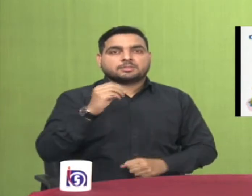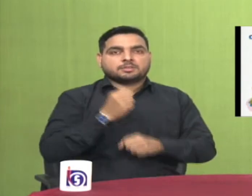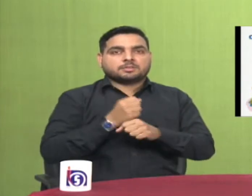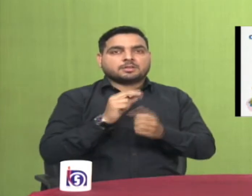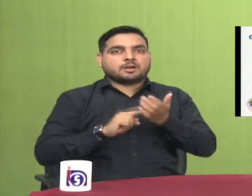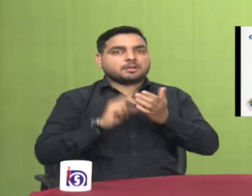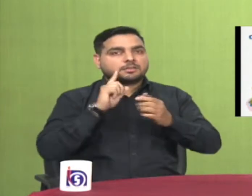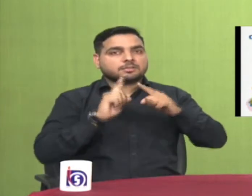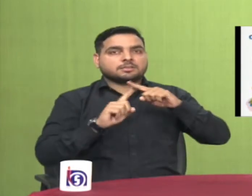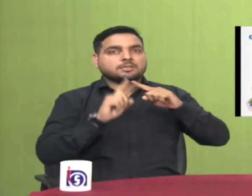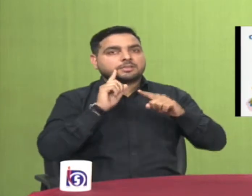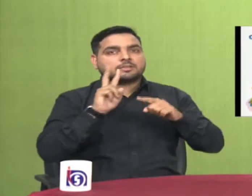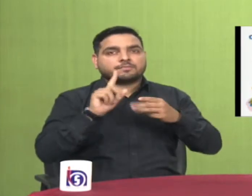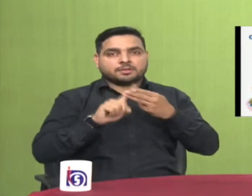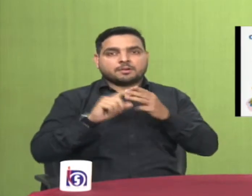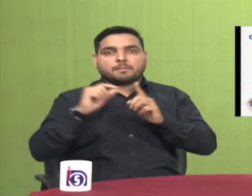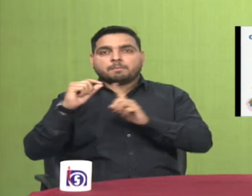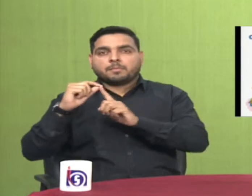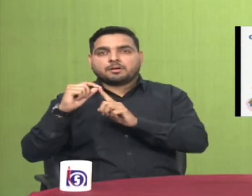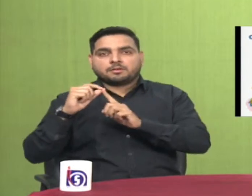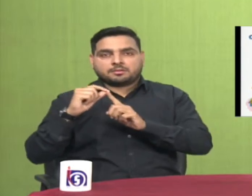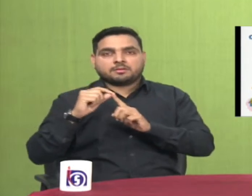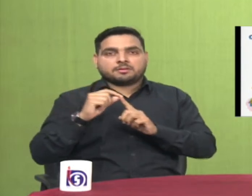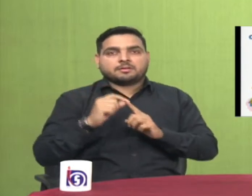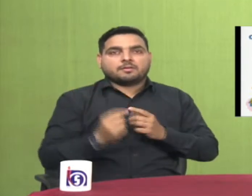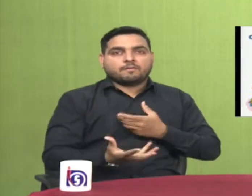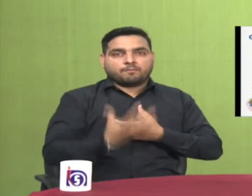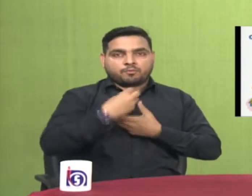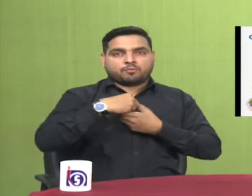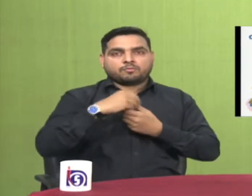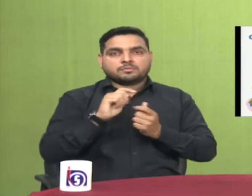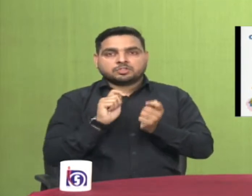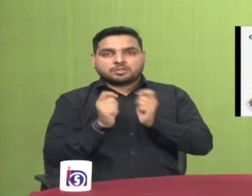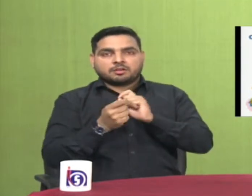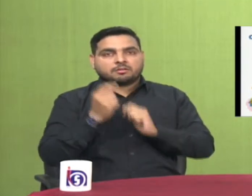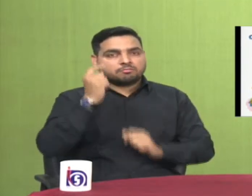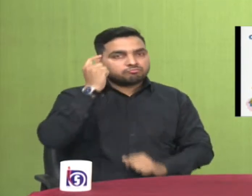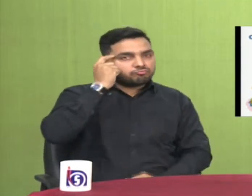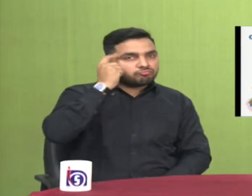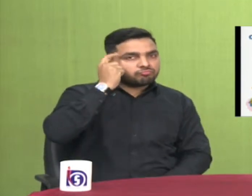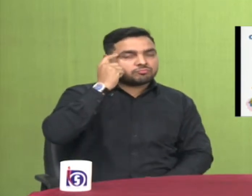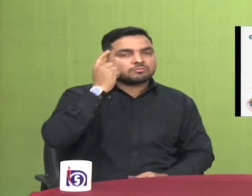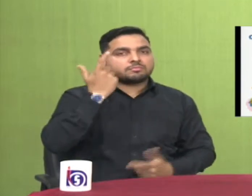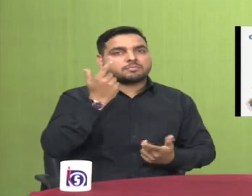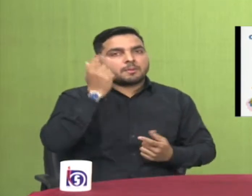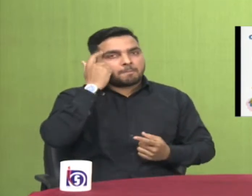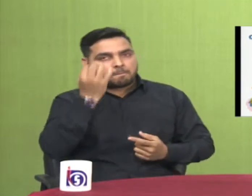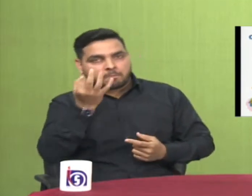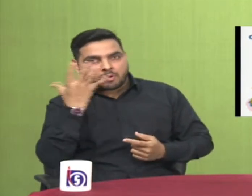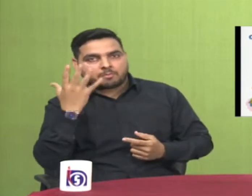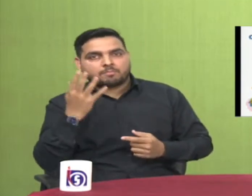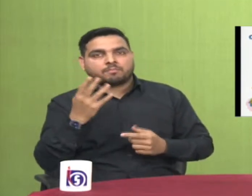Then comes the cognitive processes. It involves changes in thinking,